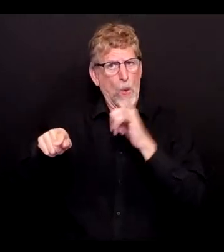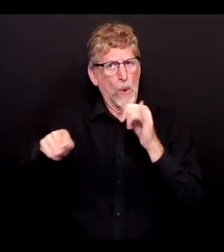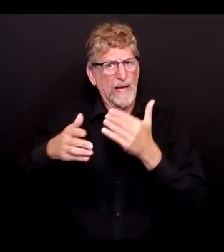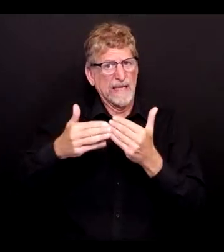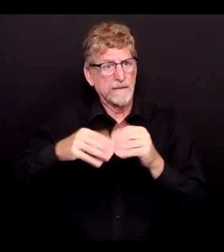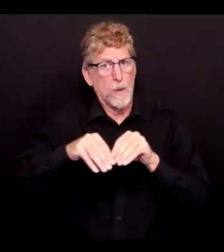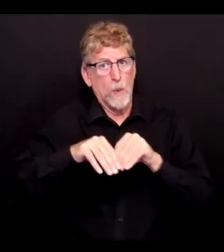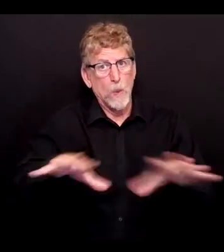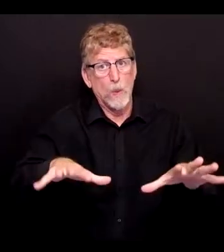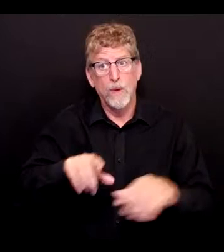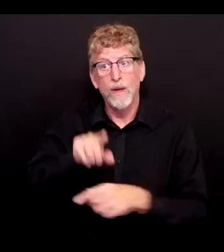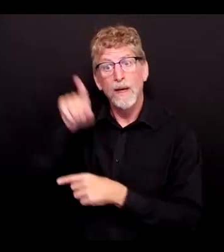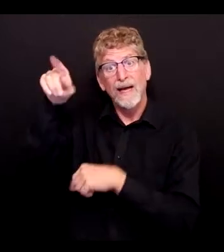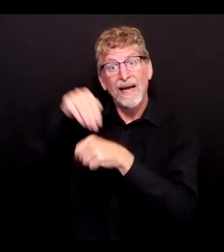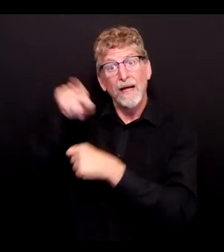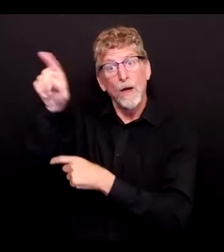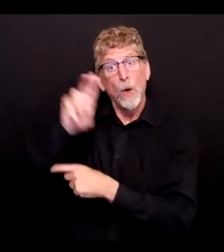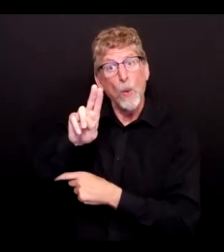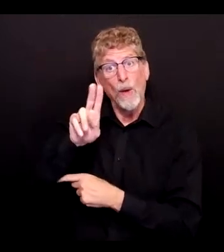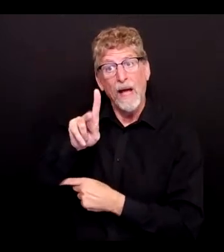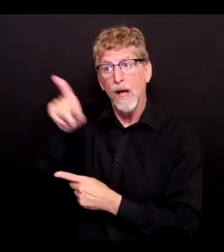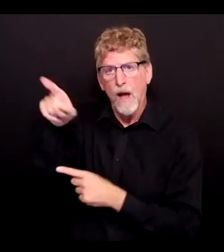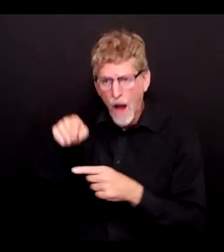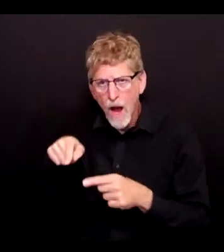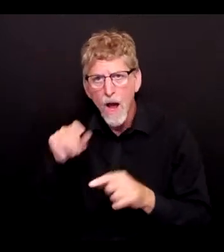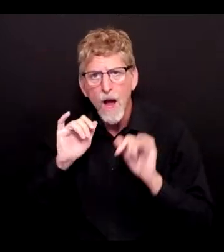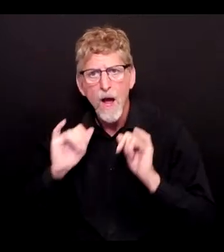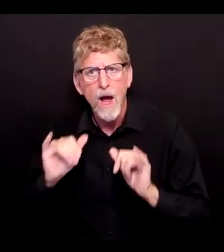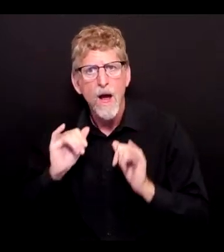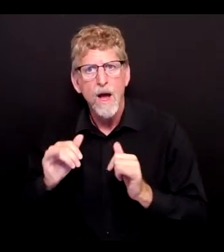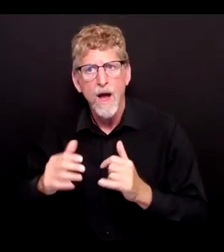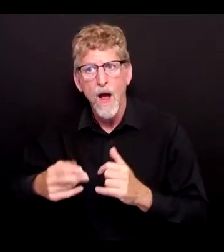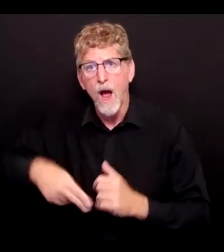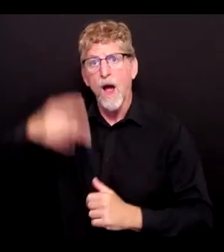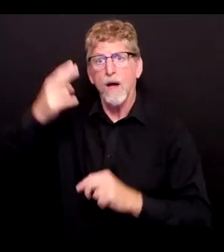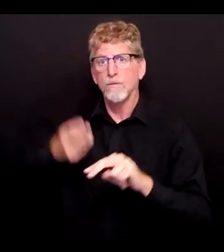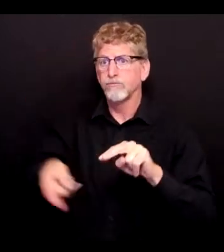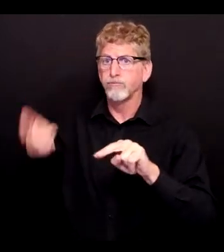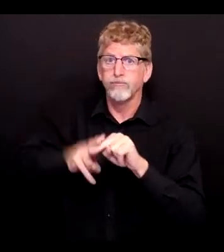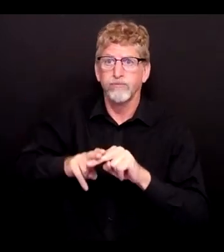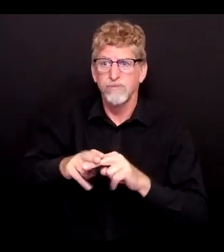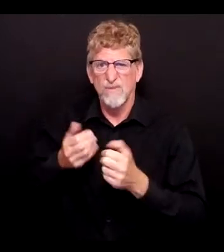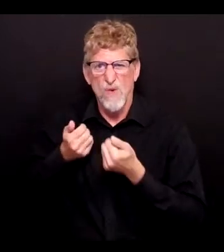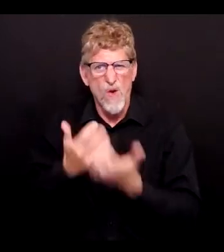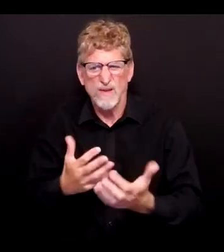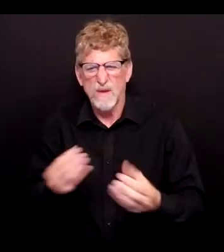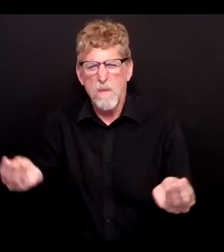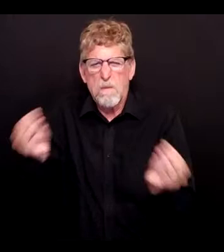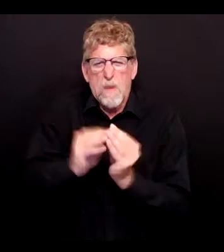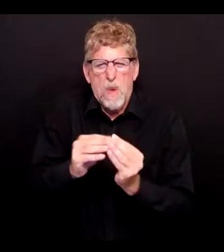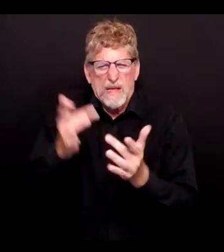more likely to cause severe illness. We've confirmed